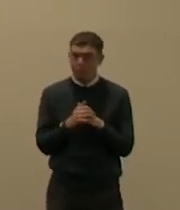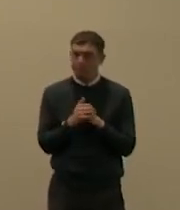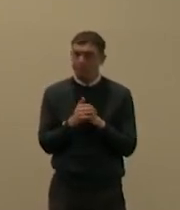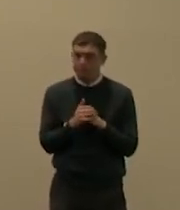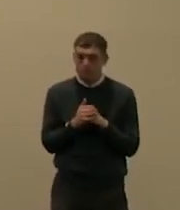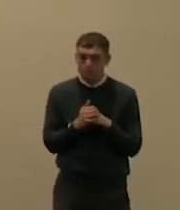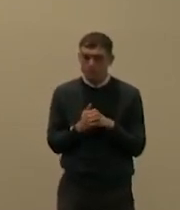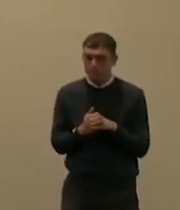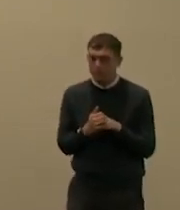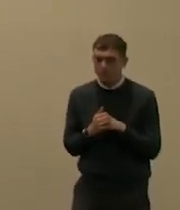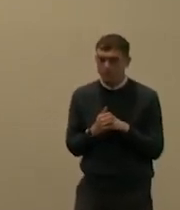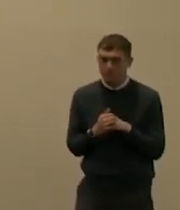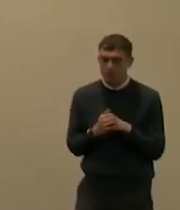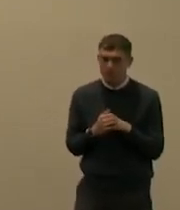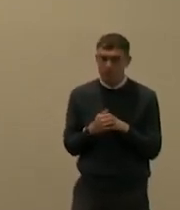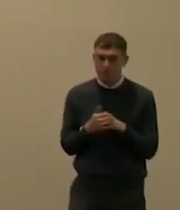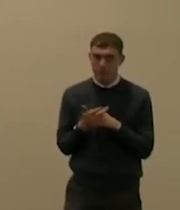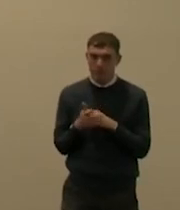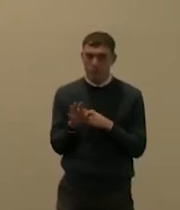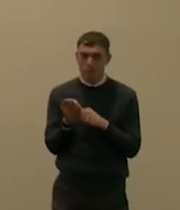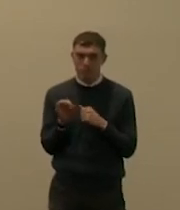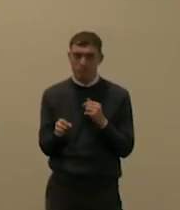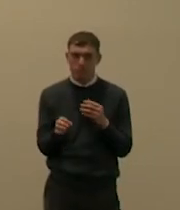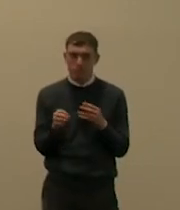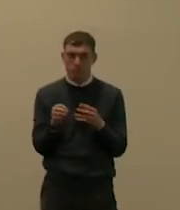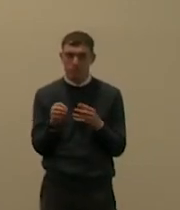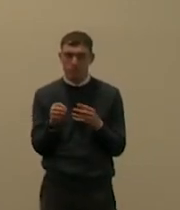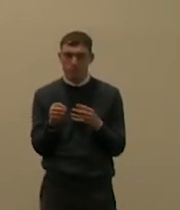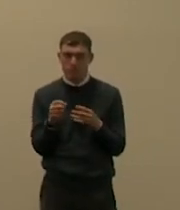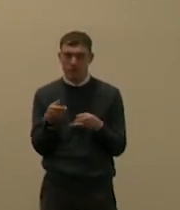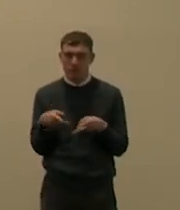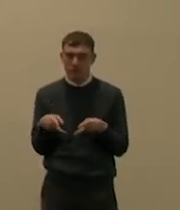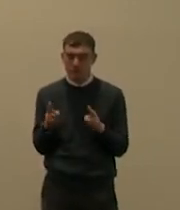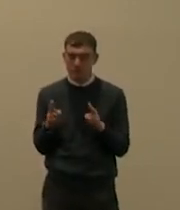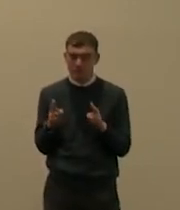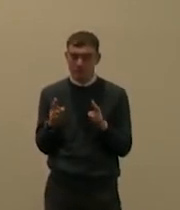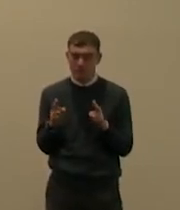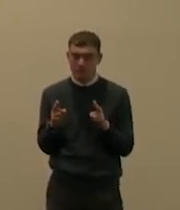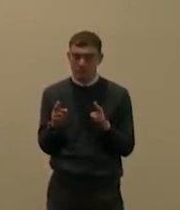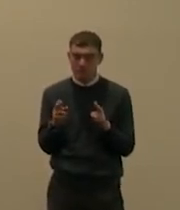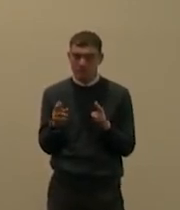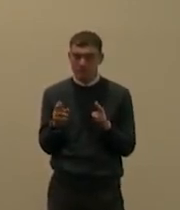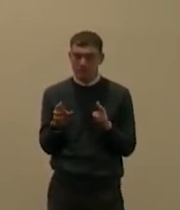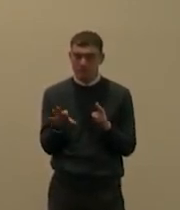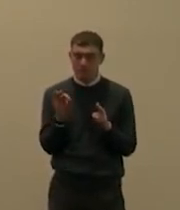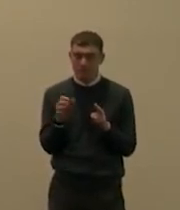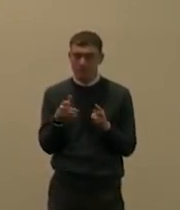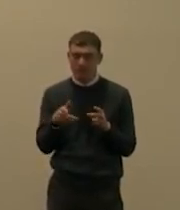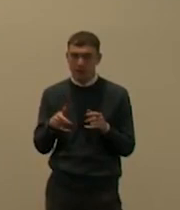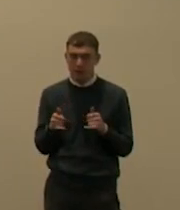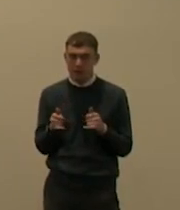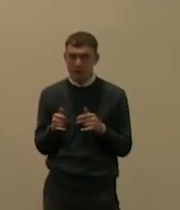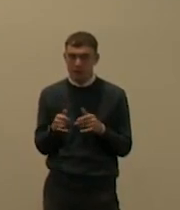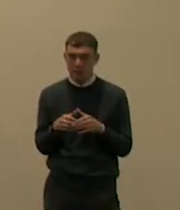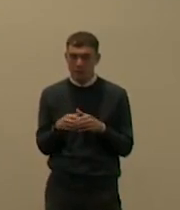this connection group and click on edit, you can select here your testing group. And in my case, my